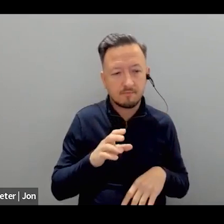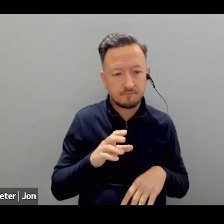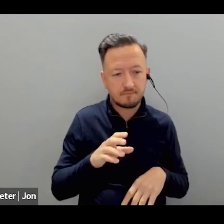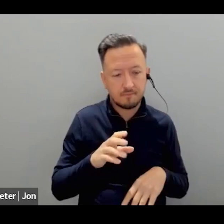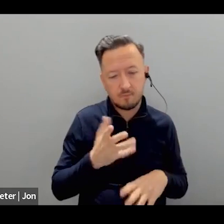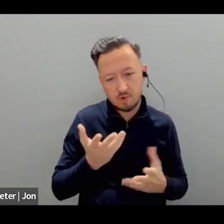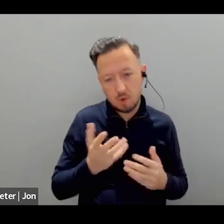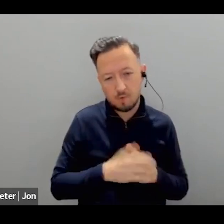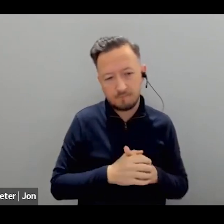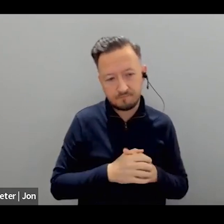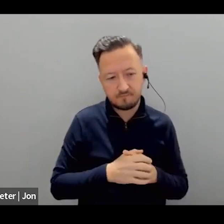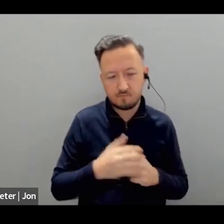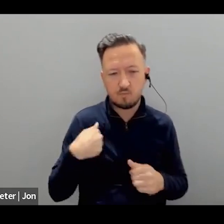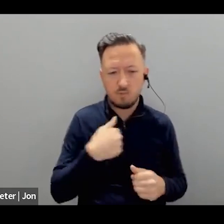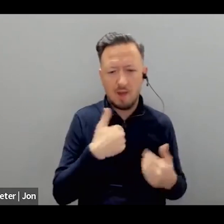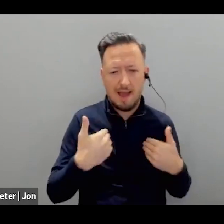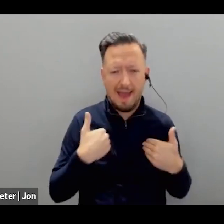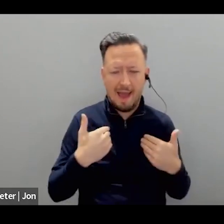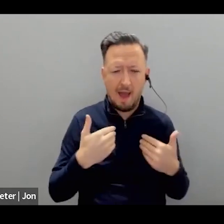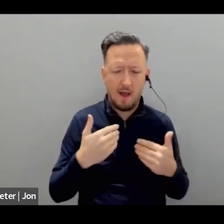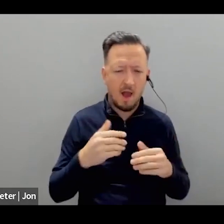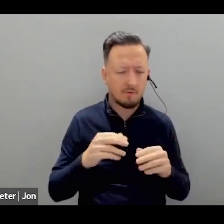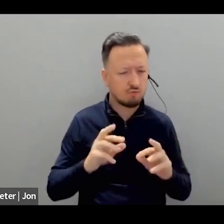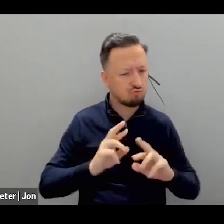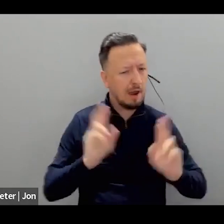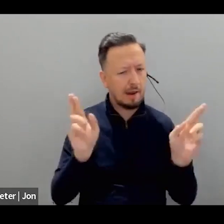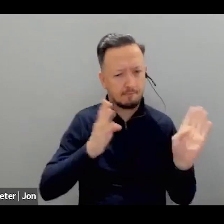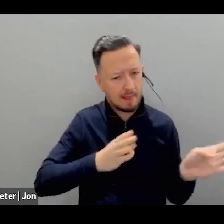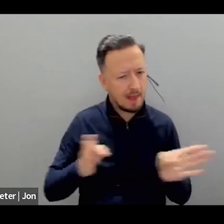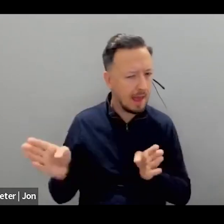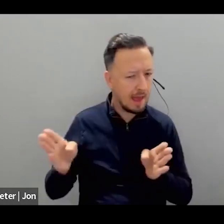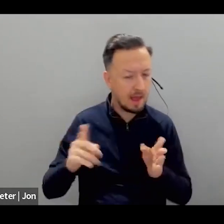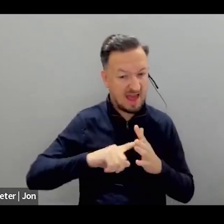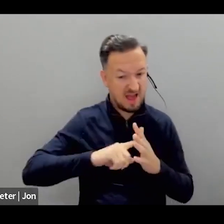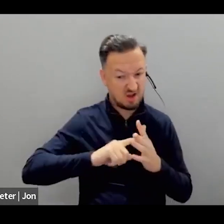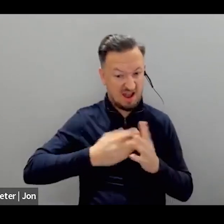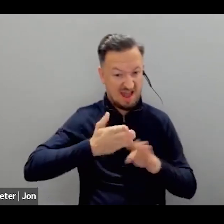comprehensive plan to roll this out starting immediately after this briefing.